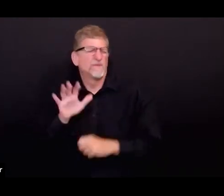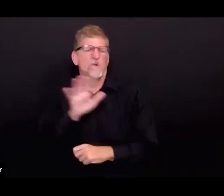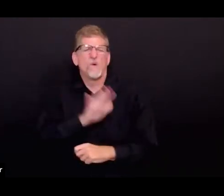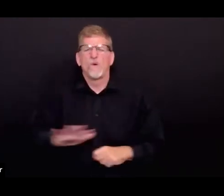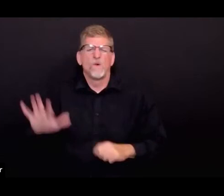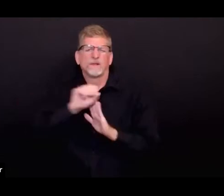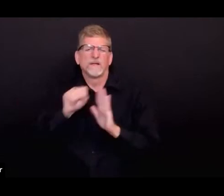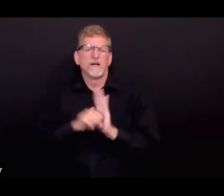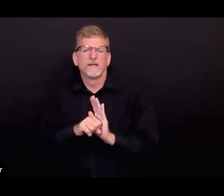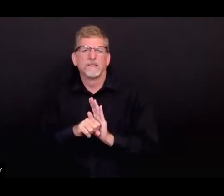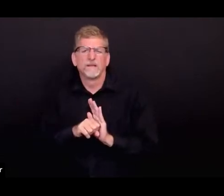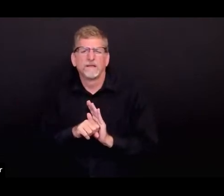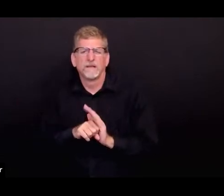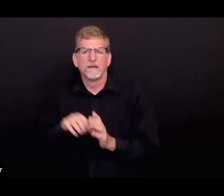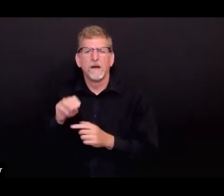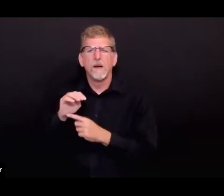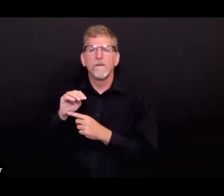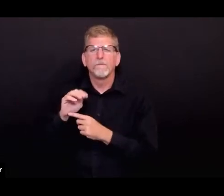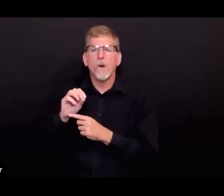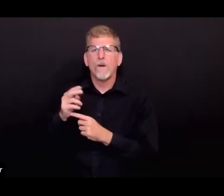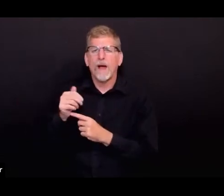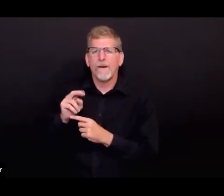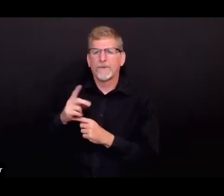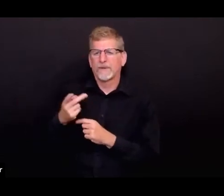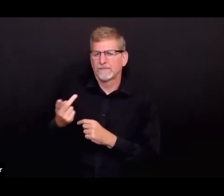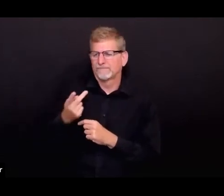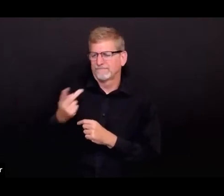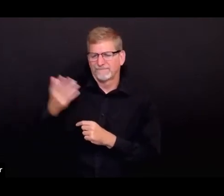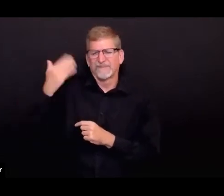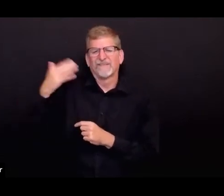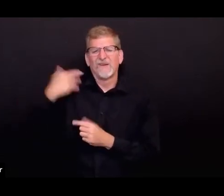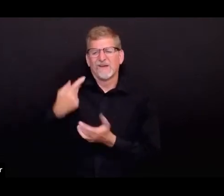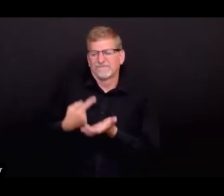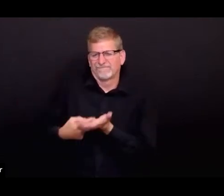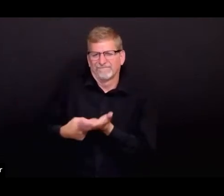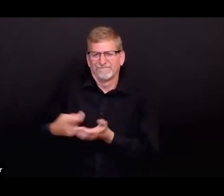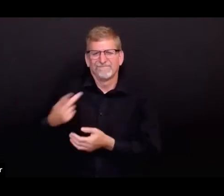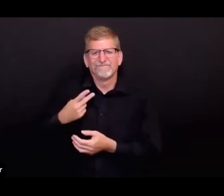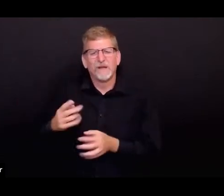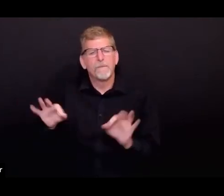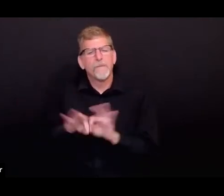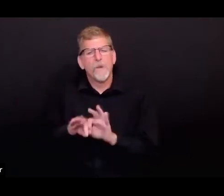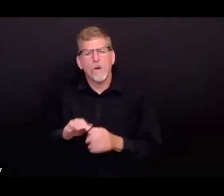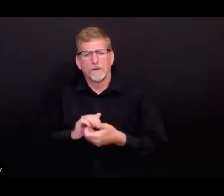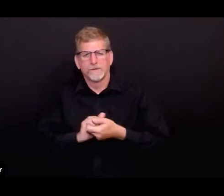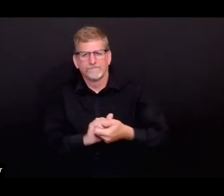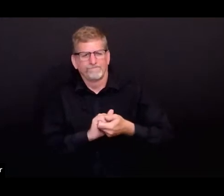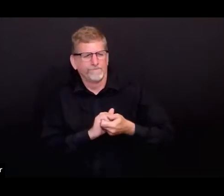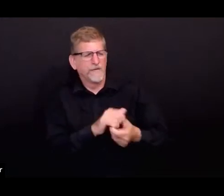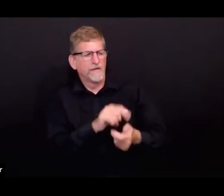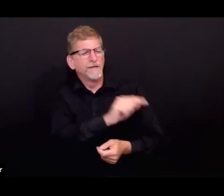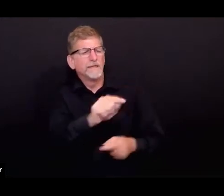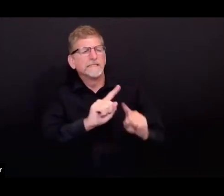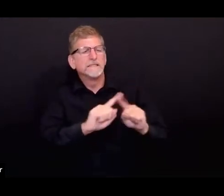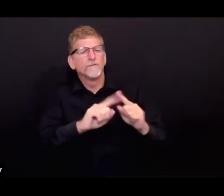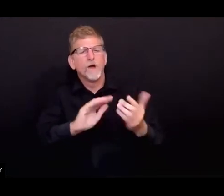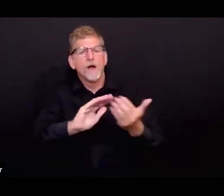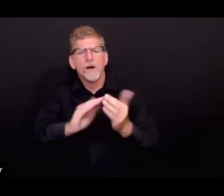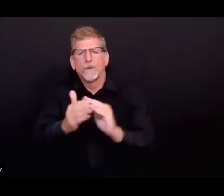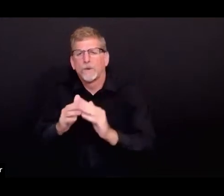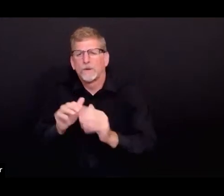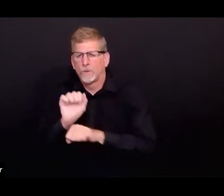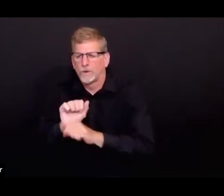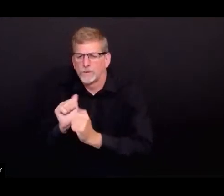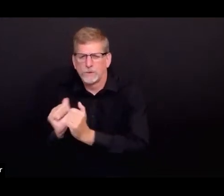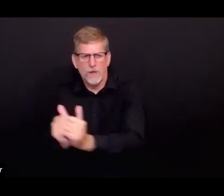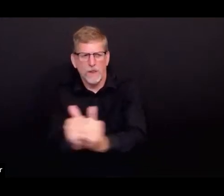calls, it's so important that we do partner with community organizations, as the Governor's just said. And we're doing a lot of very